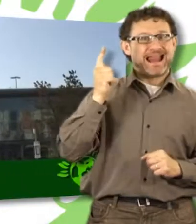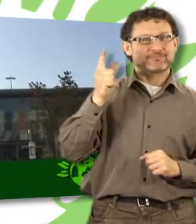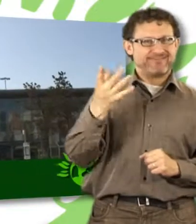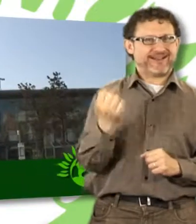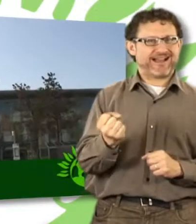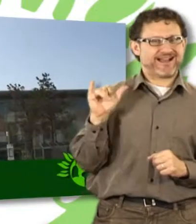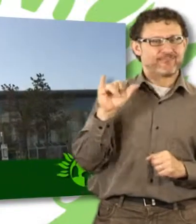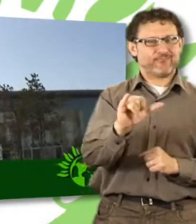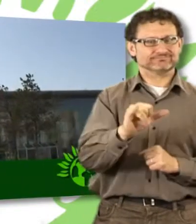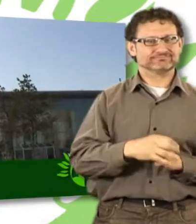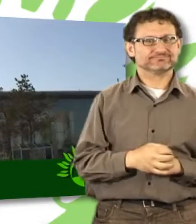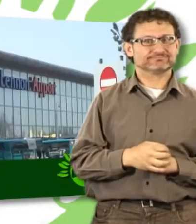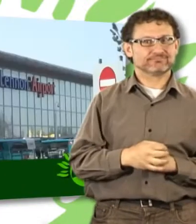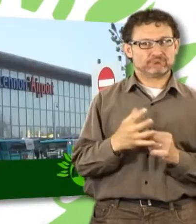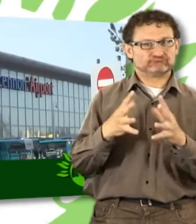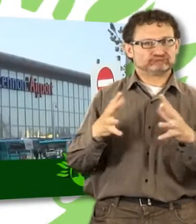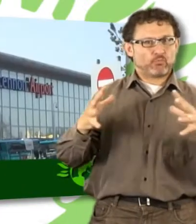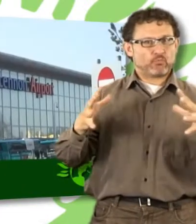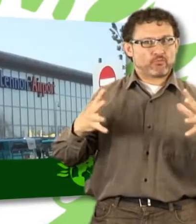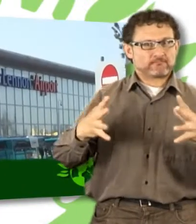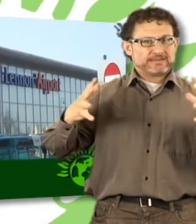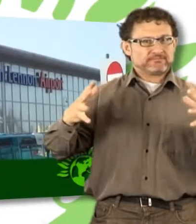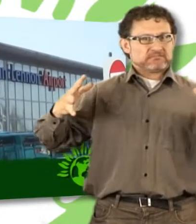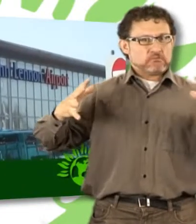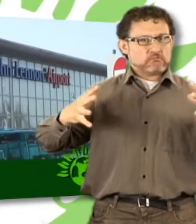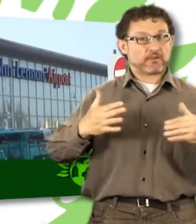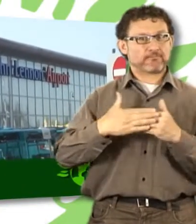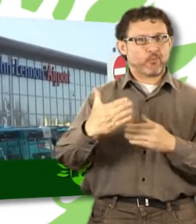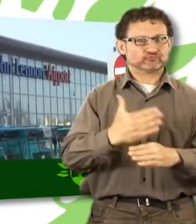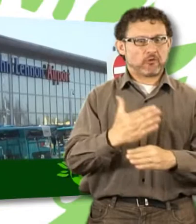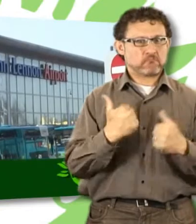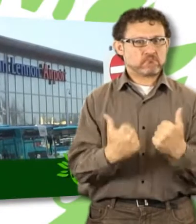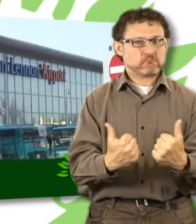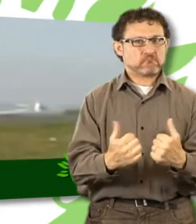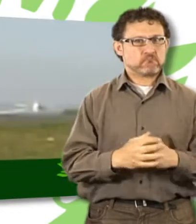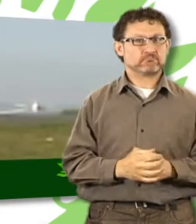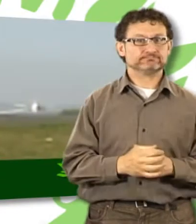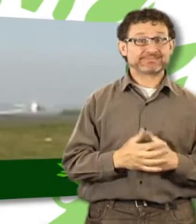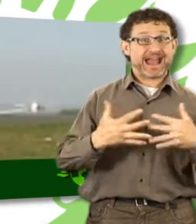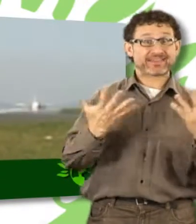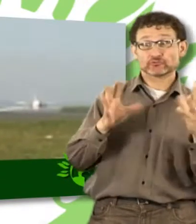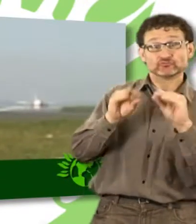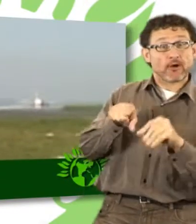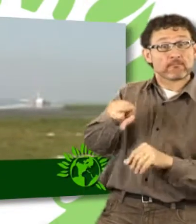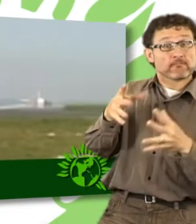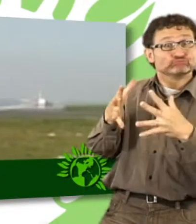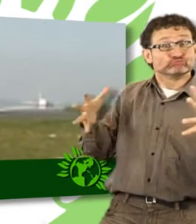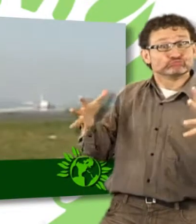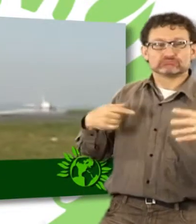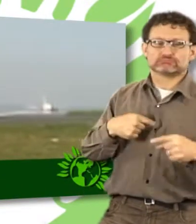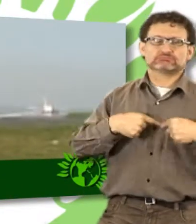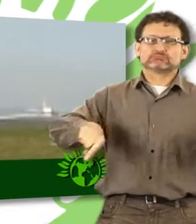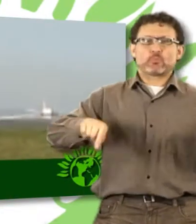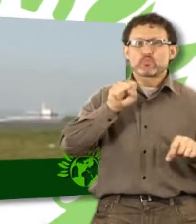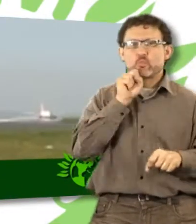So we don't want to do anything that's going to put that growth at risk precipitately. But I think gradually the airport will